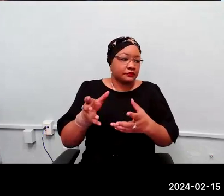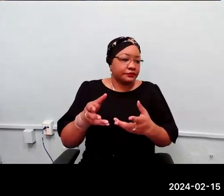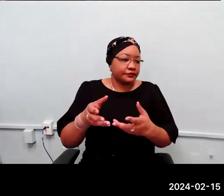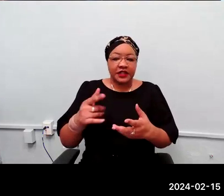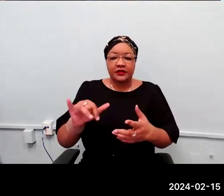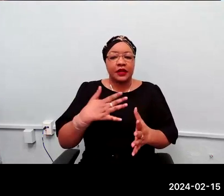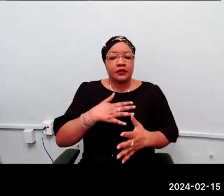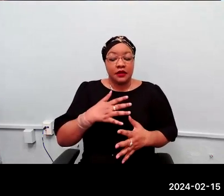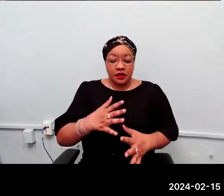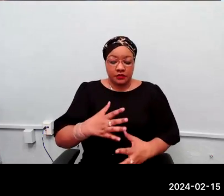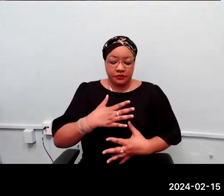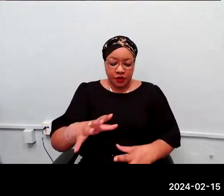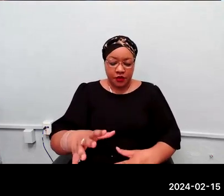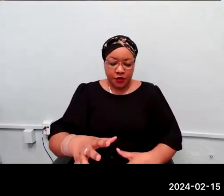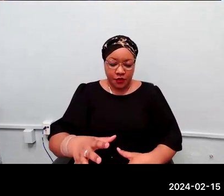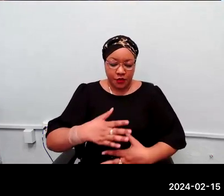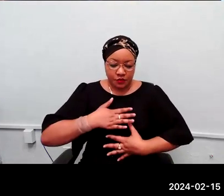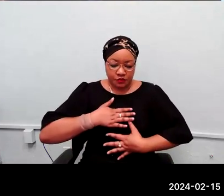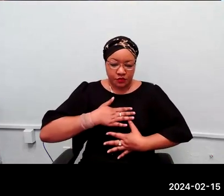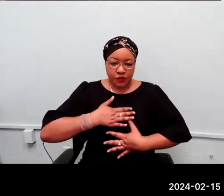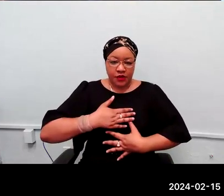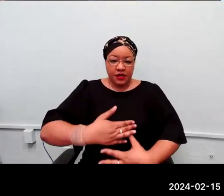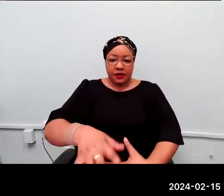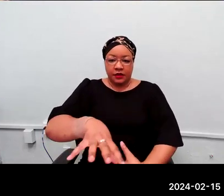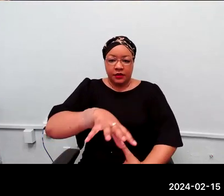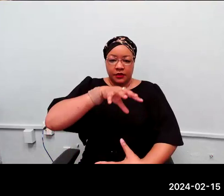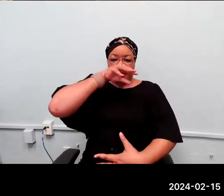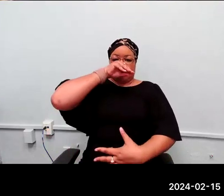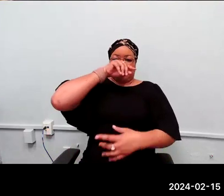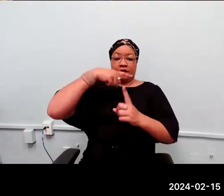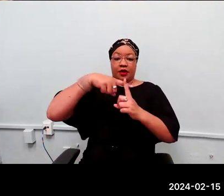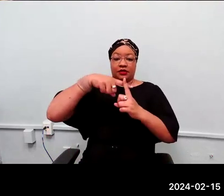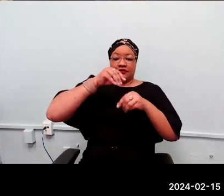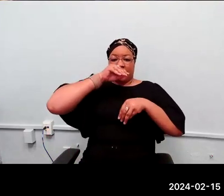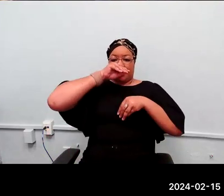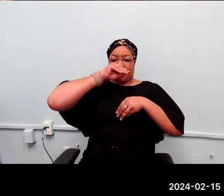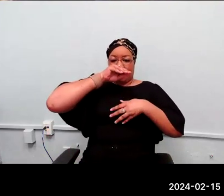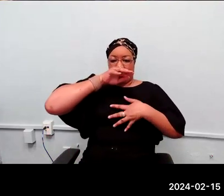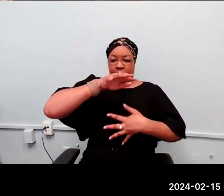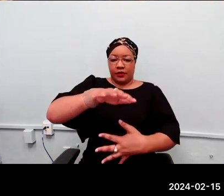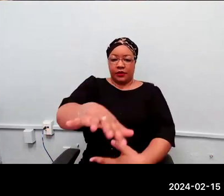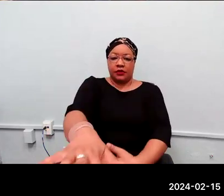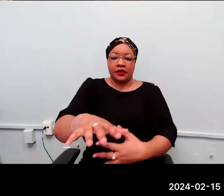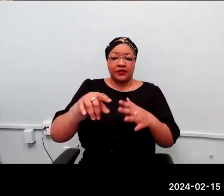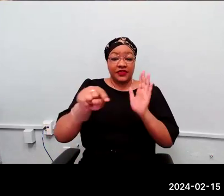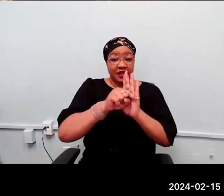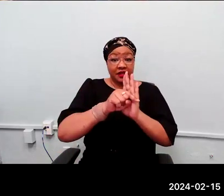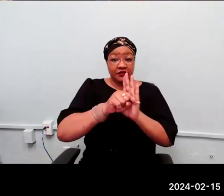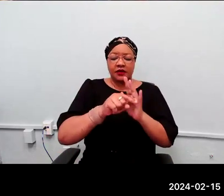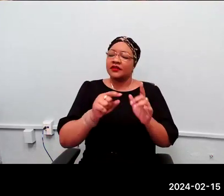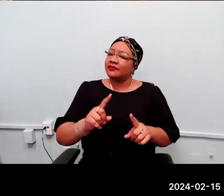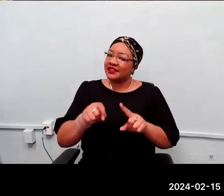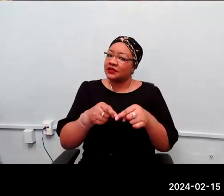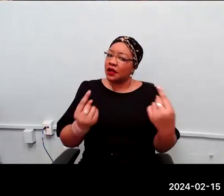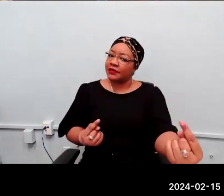breathe in the good things and breathe out the bad things, right? This is the opposite. It's like you breathe in whatever your suffering is. So